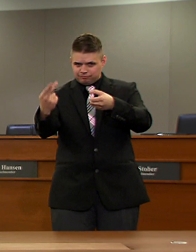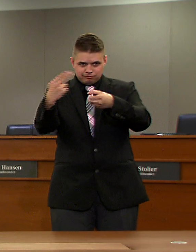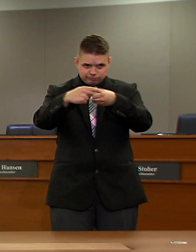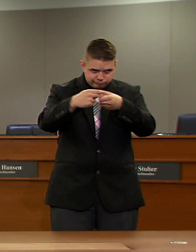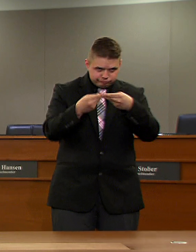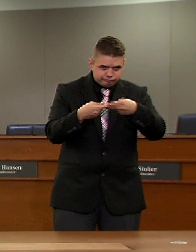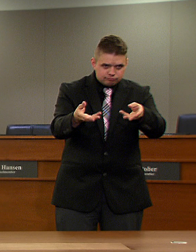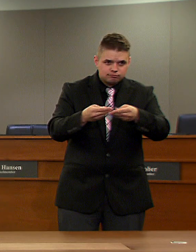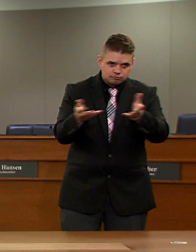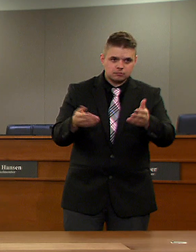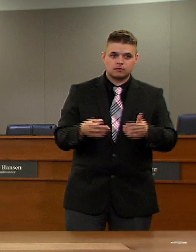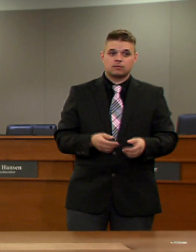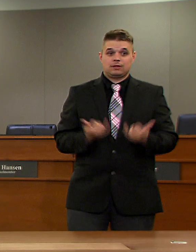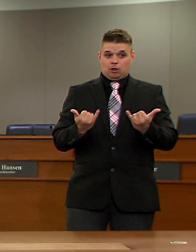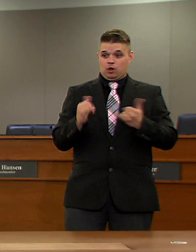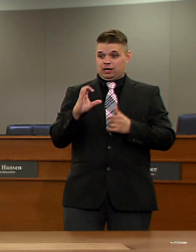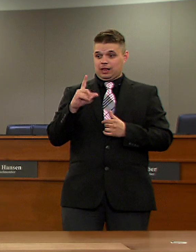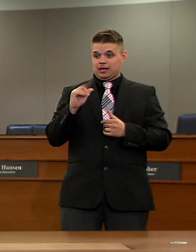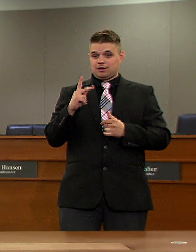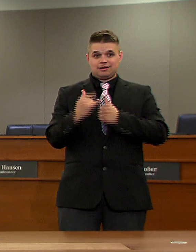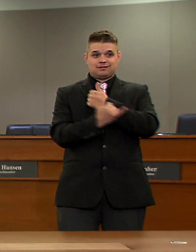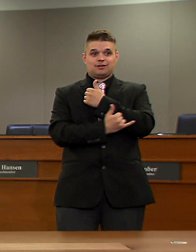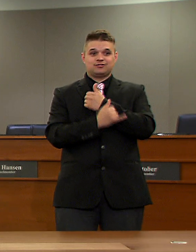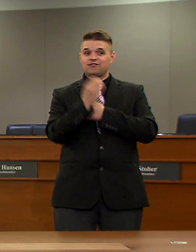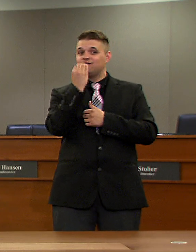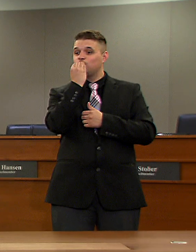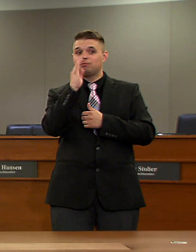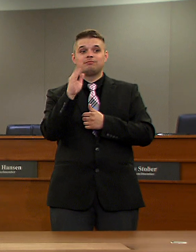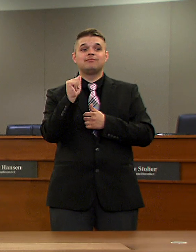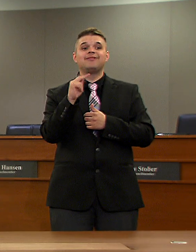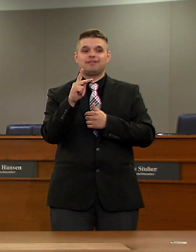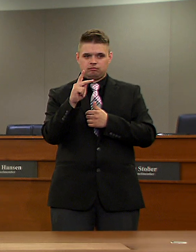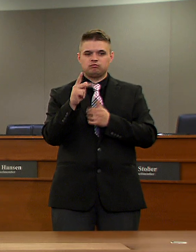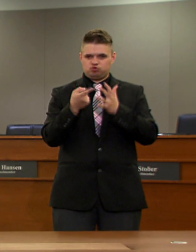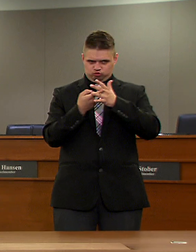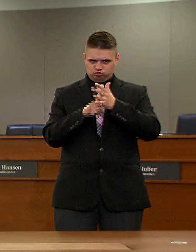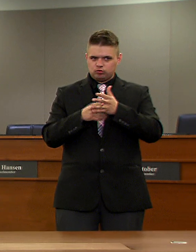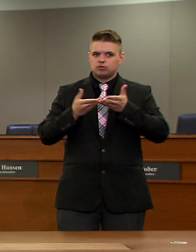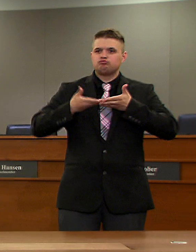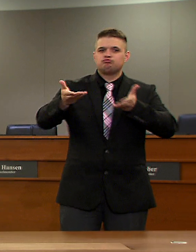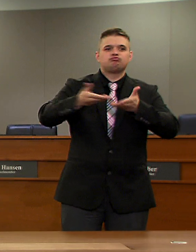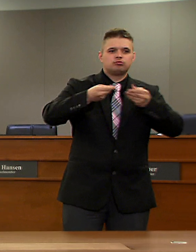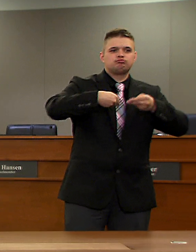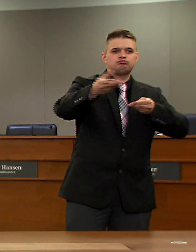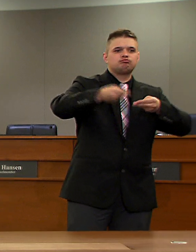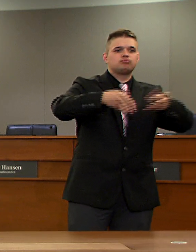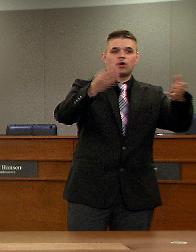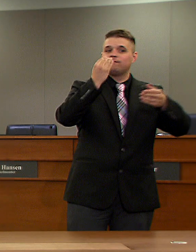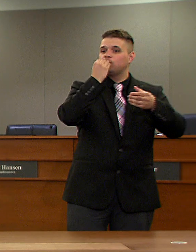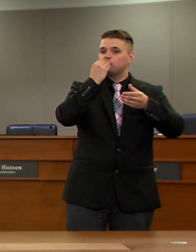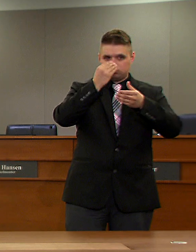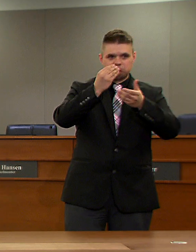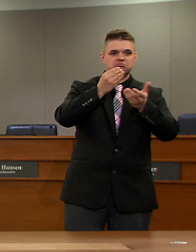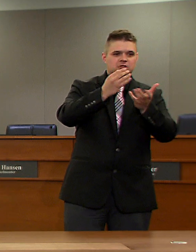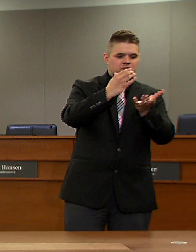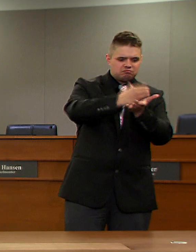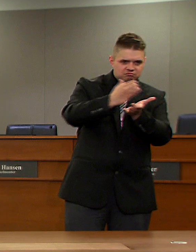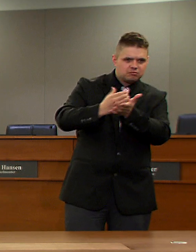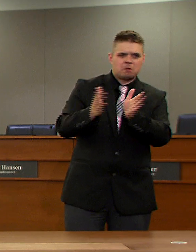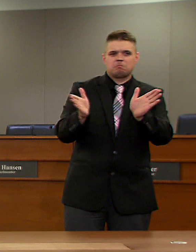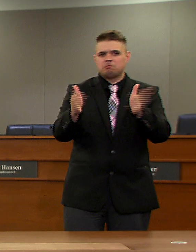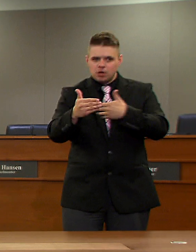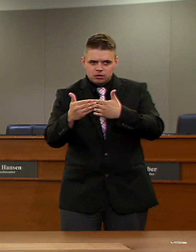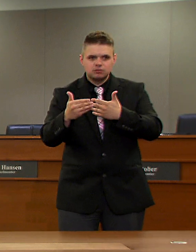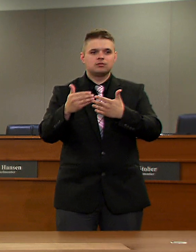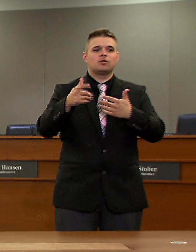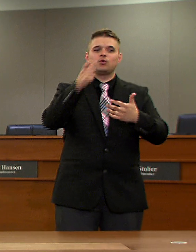County Food Bank began weekly deliveries of shelf-stable food boxes to participants in the